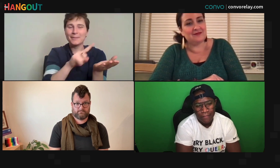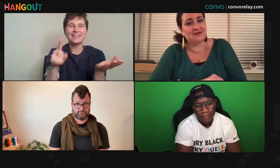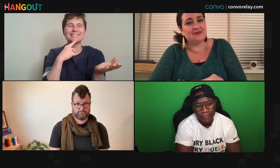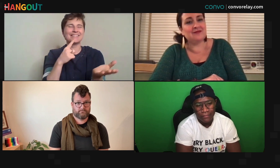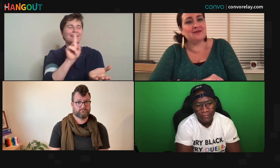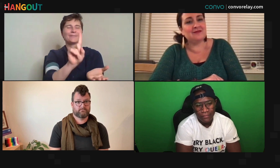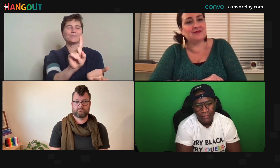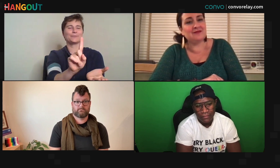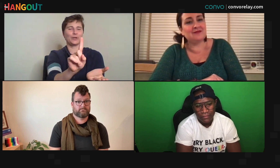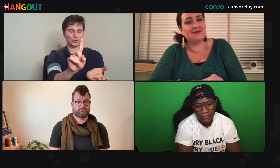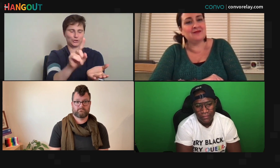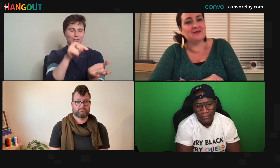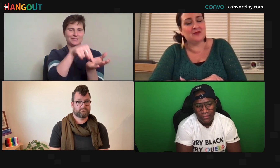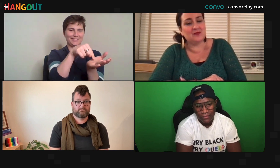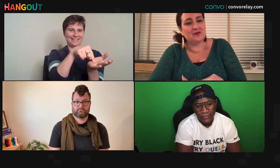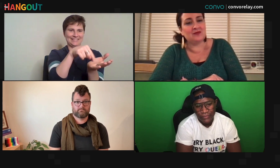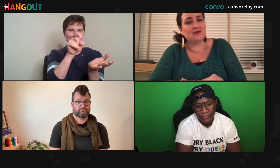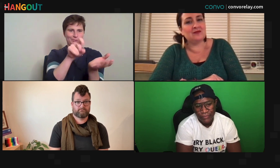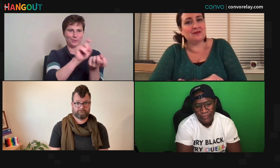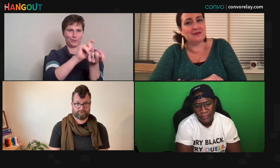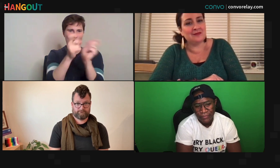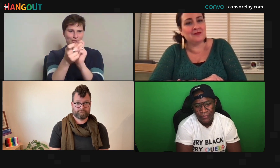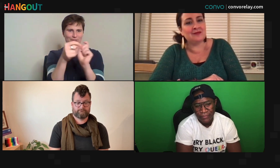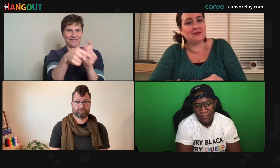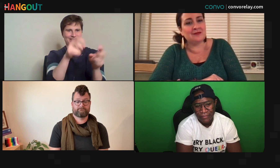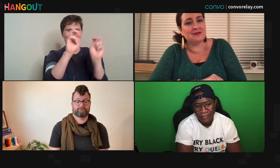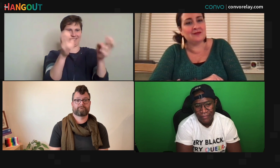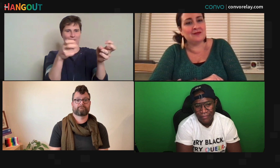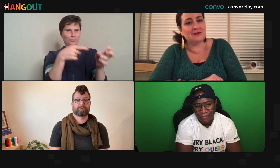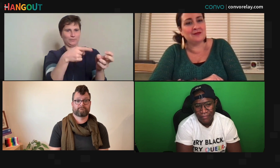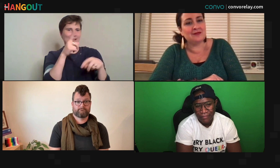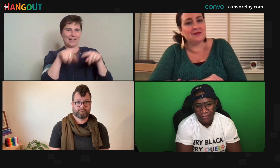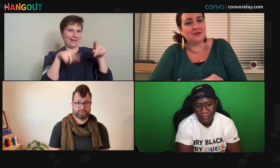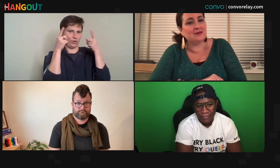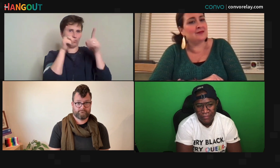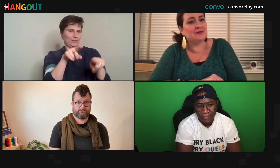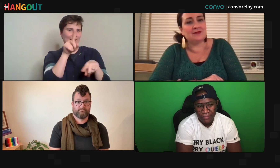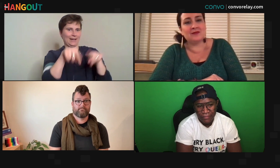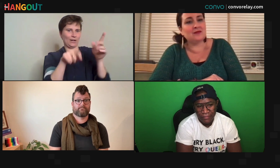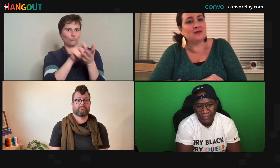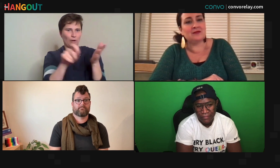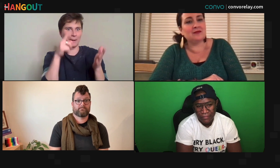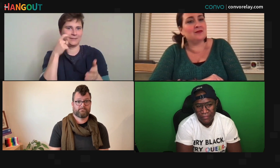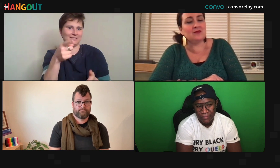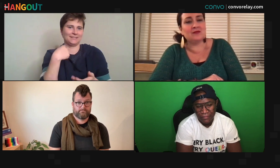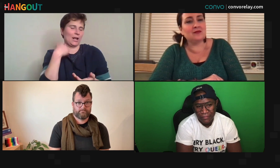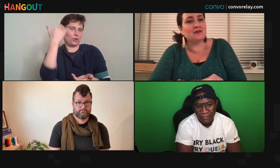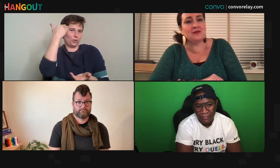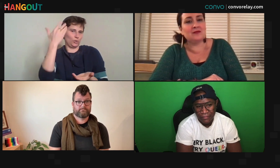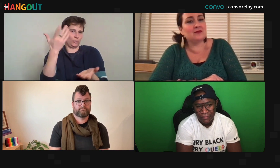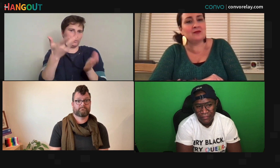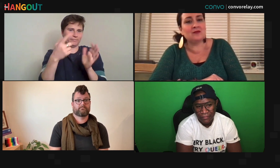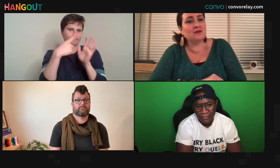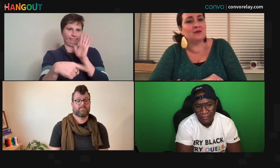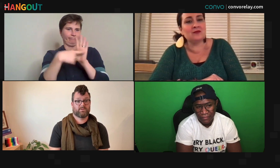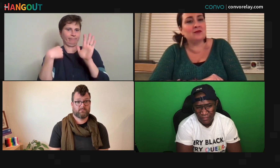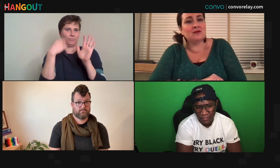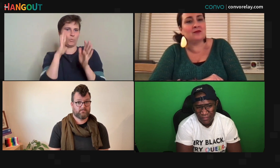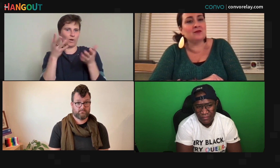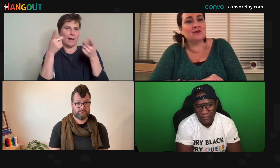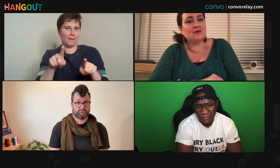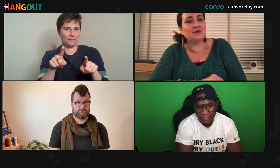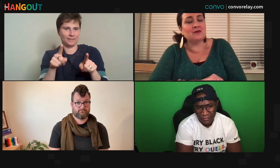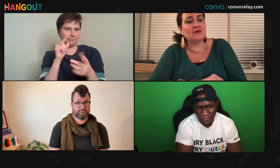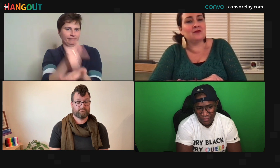right idea. They had a deaf author, but they said, look, this title needs to change. I said, I can't agree with this